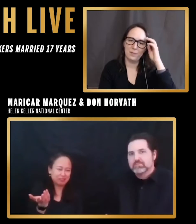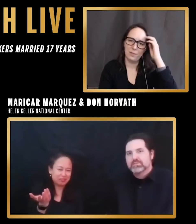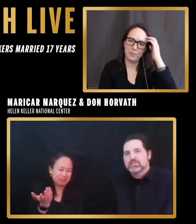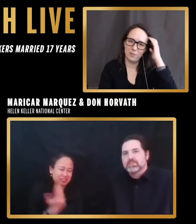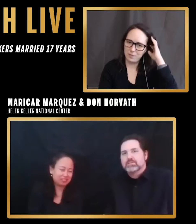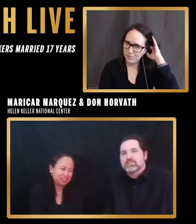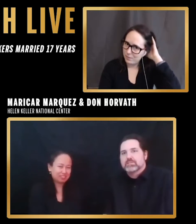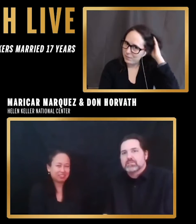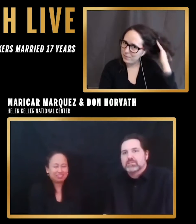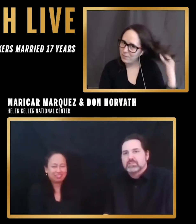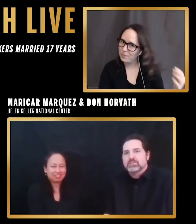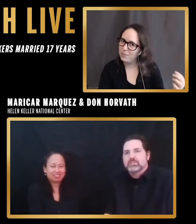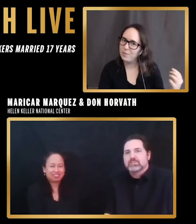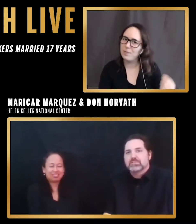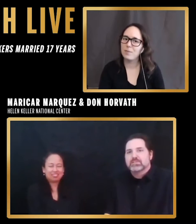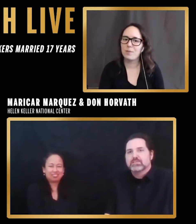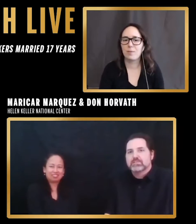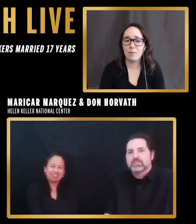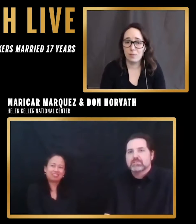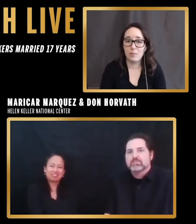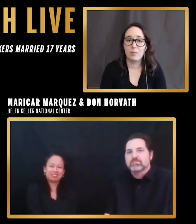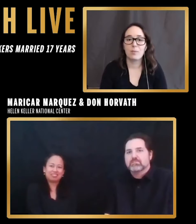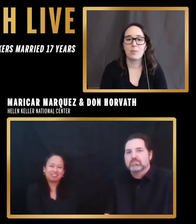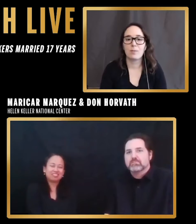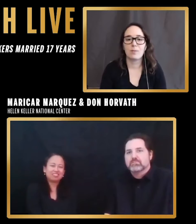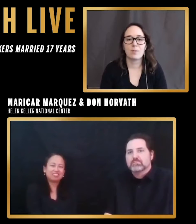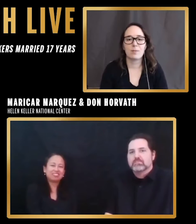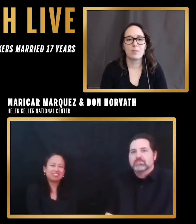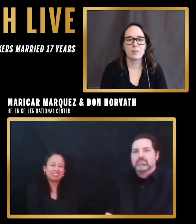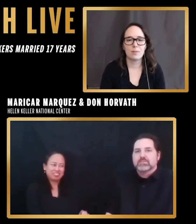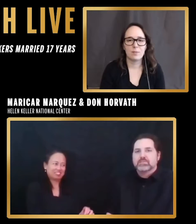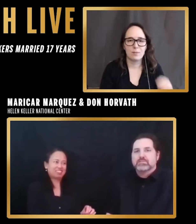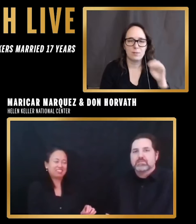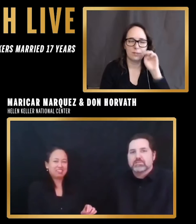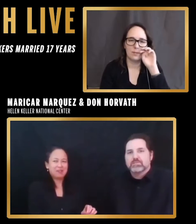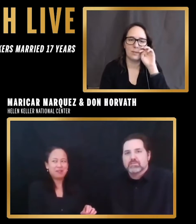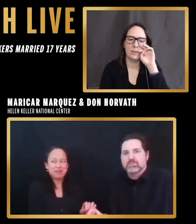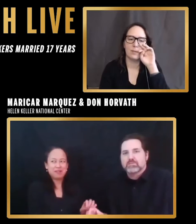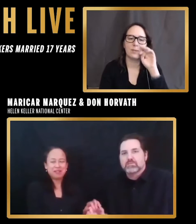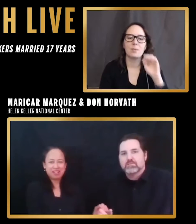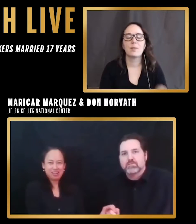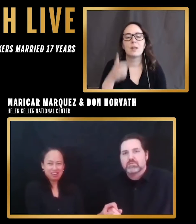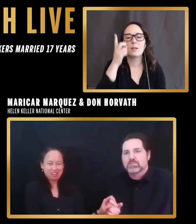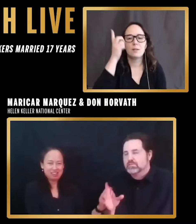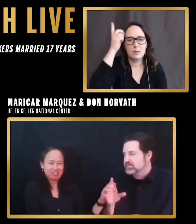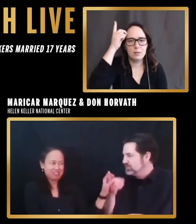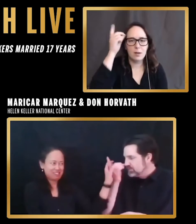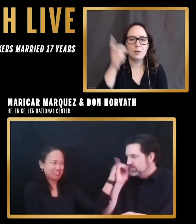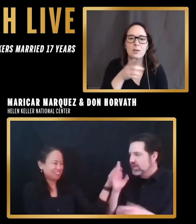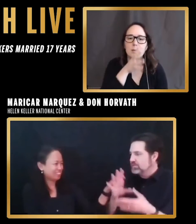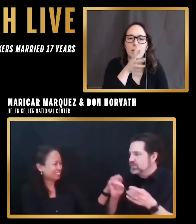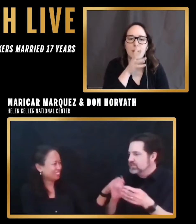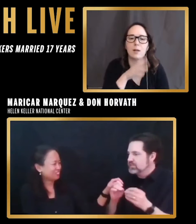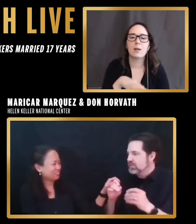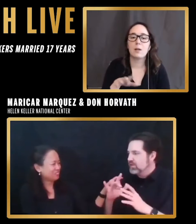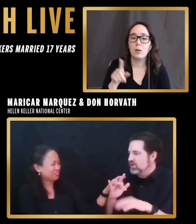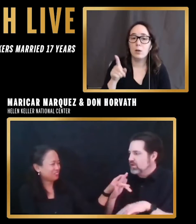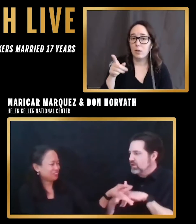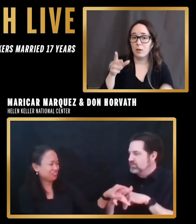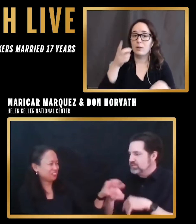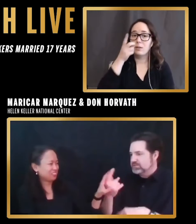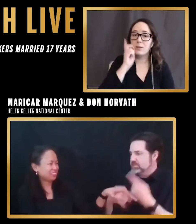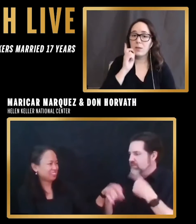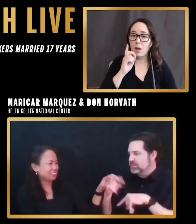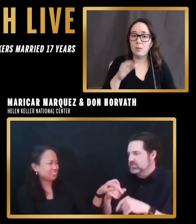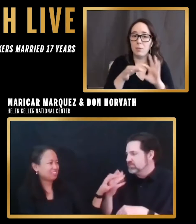that I actually had feelings for him and I was falling in love. And, Don, you mentioned that like early on, your signing